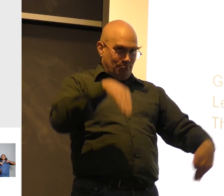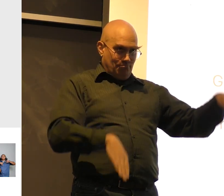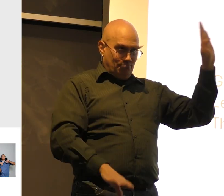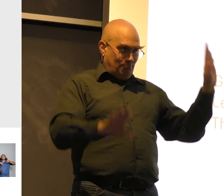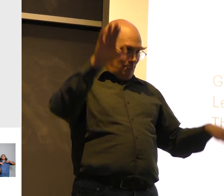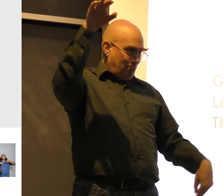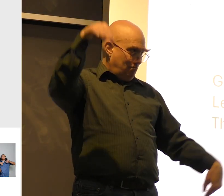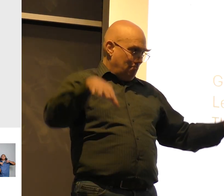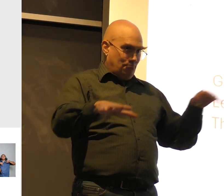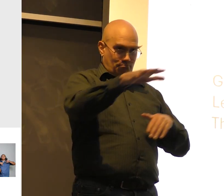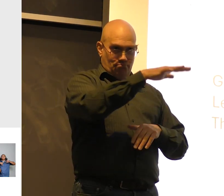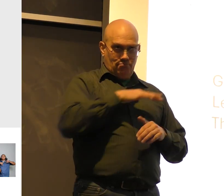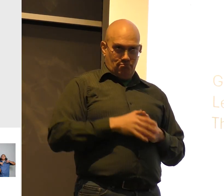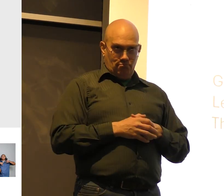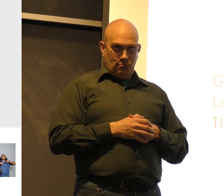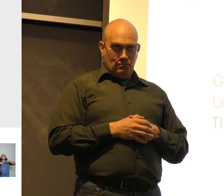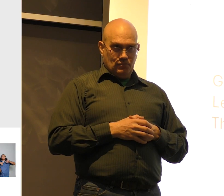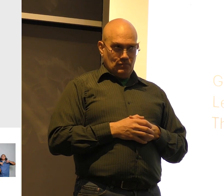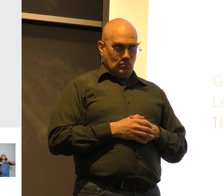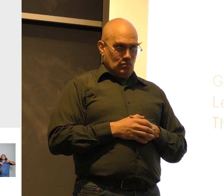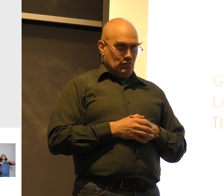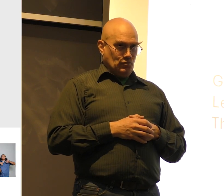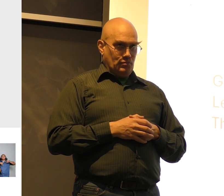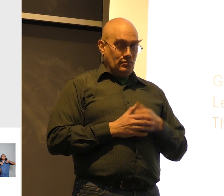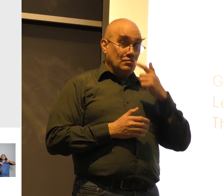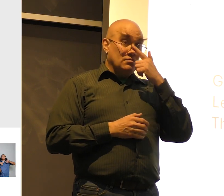have their ups and downs. It happens at different points in time.